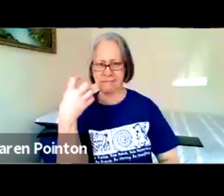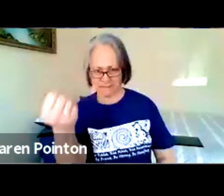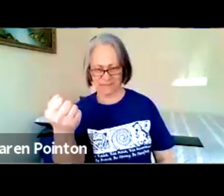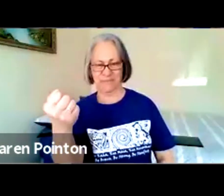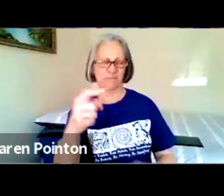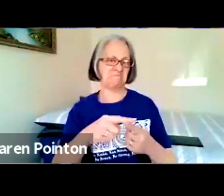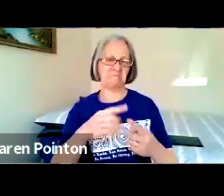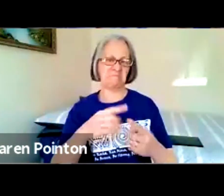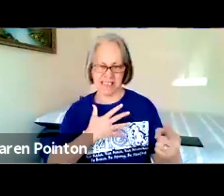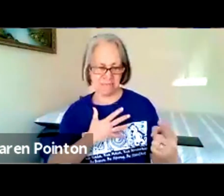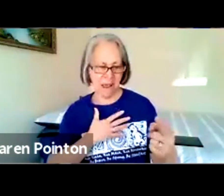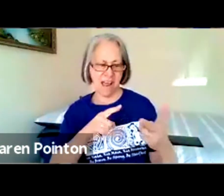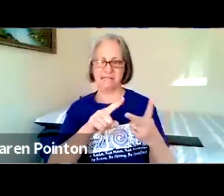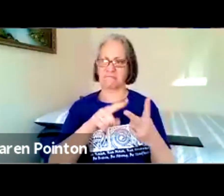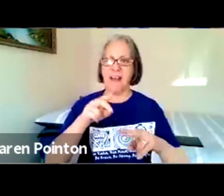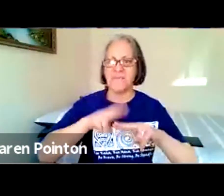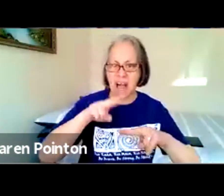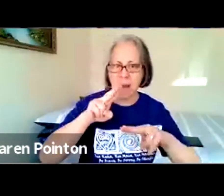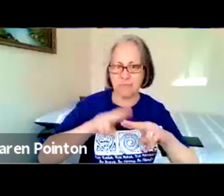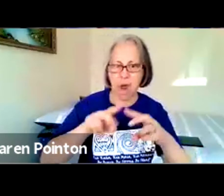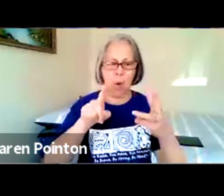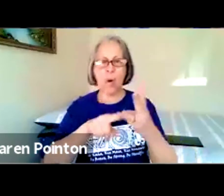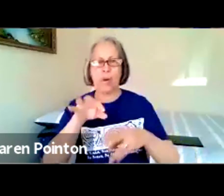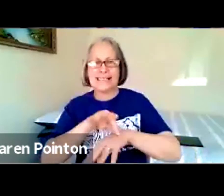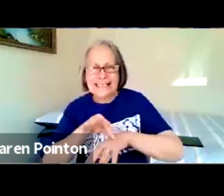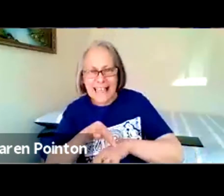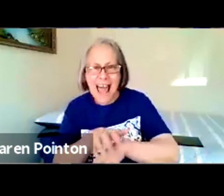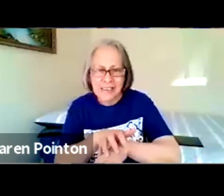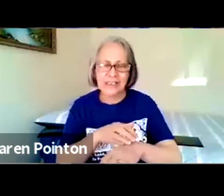who also have health conditions, asthma,